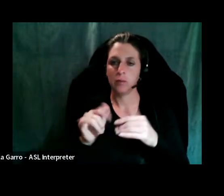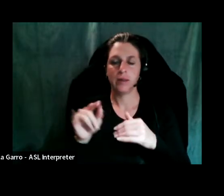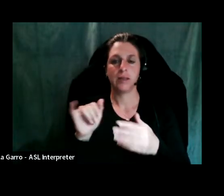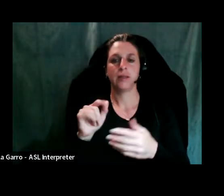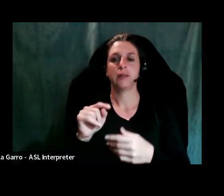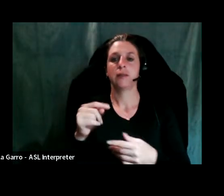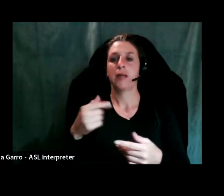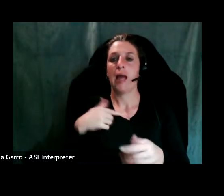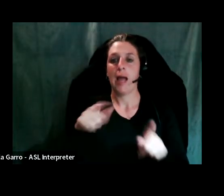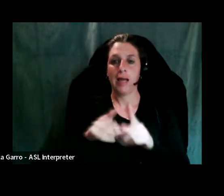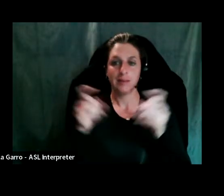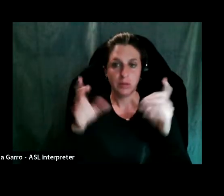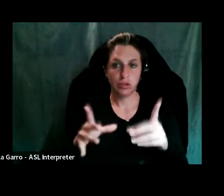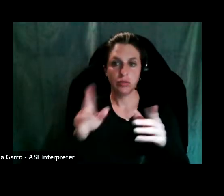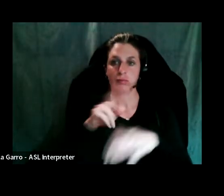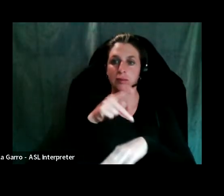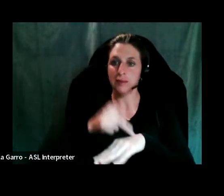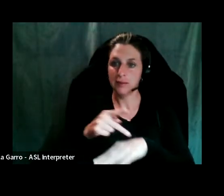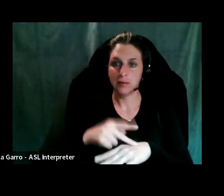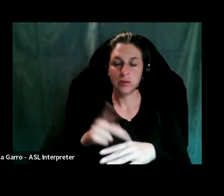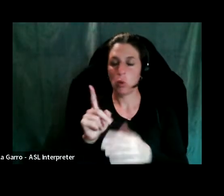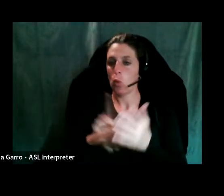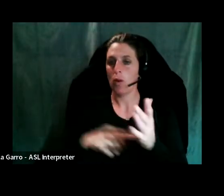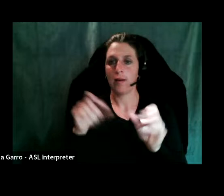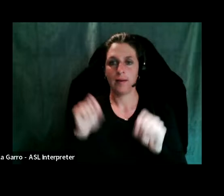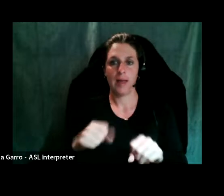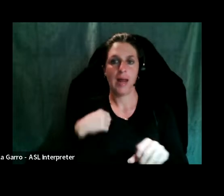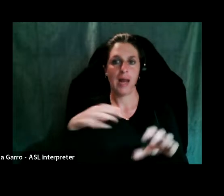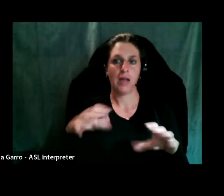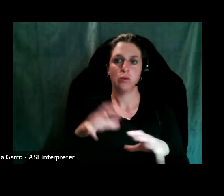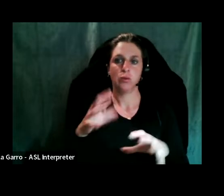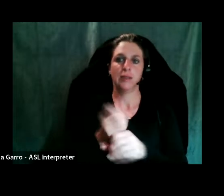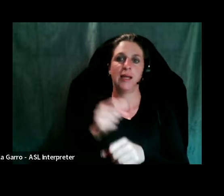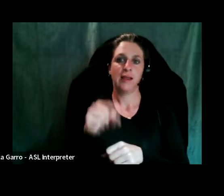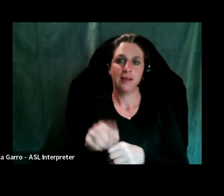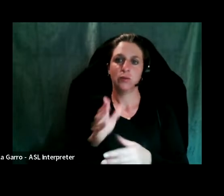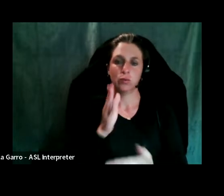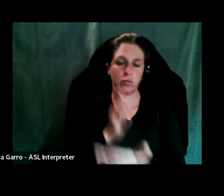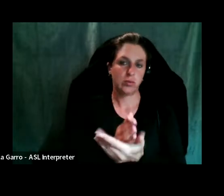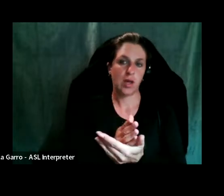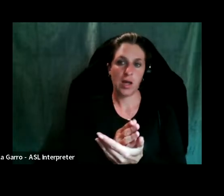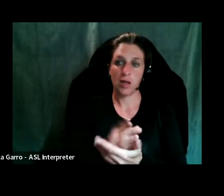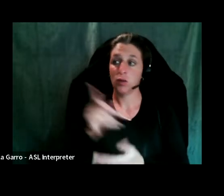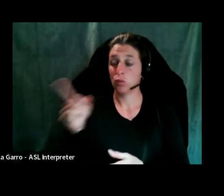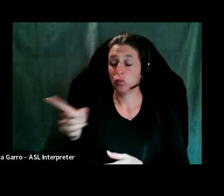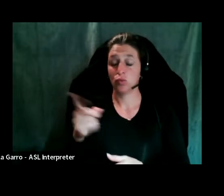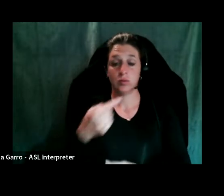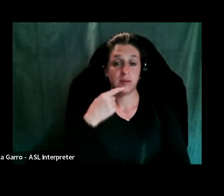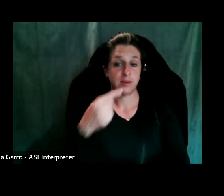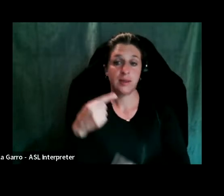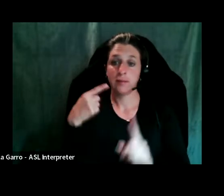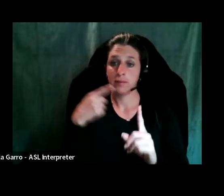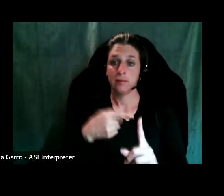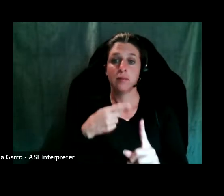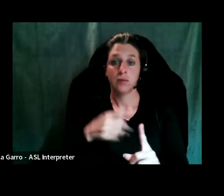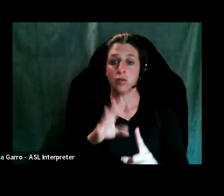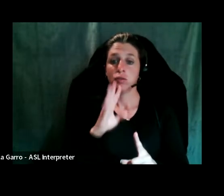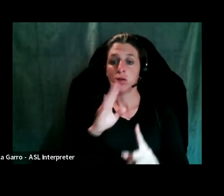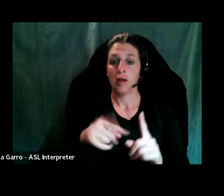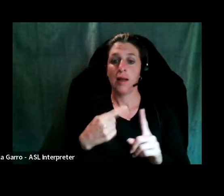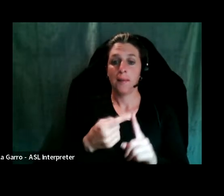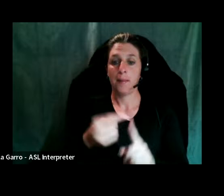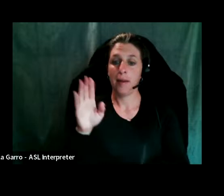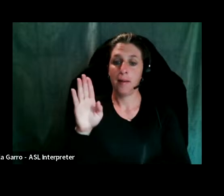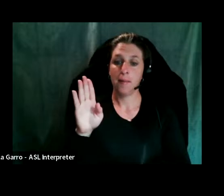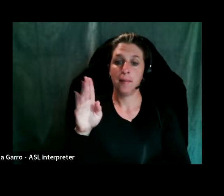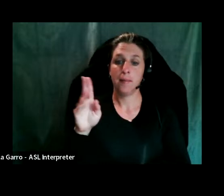as a principal, I'm trying to go, what can I do to get this to stop? Because it's so pervasive. And you've hit it on the head when you talk about BIPOC. You know,